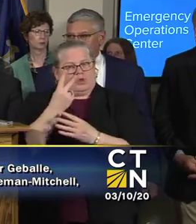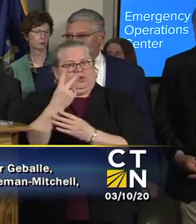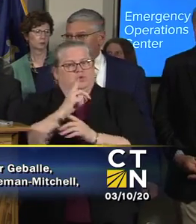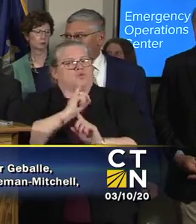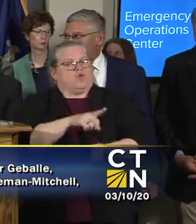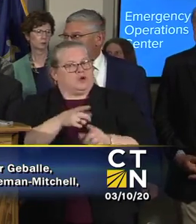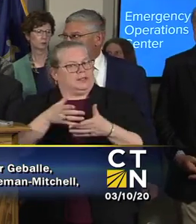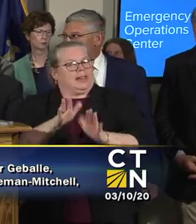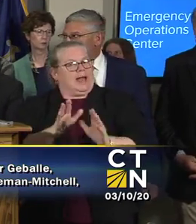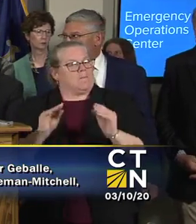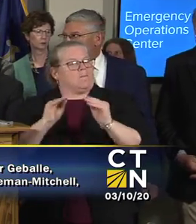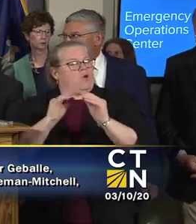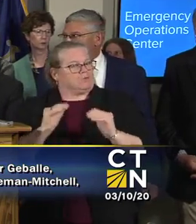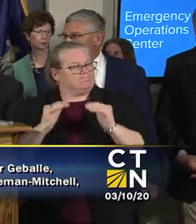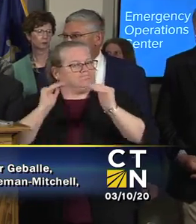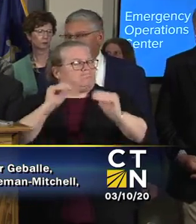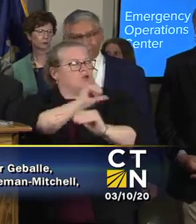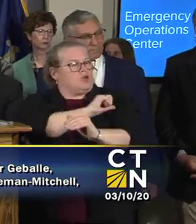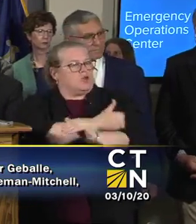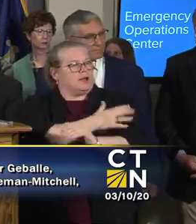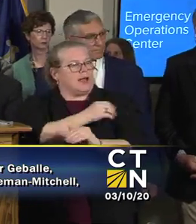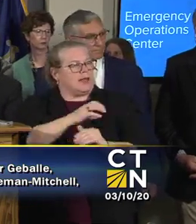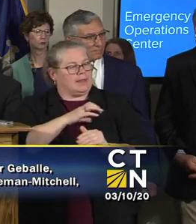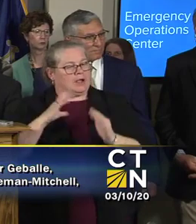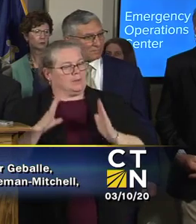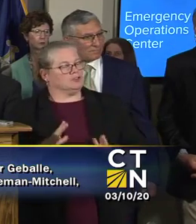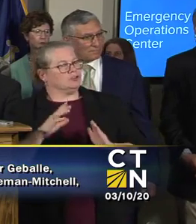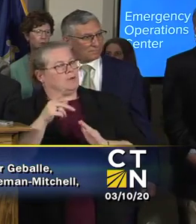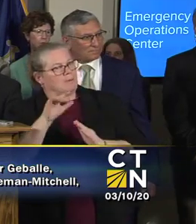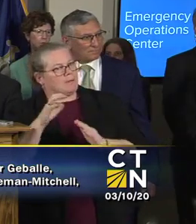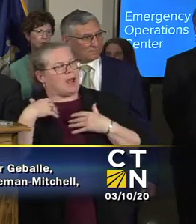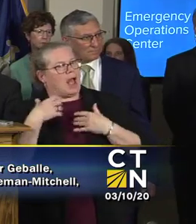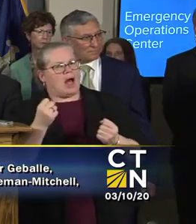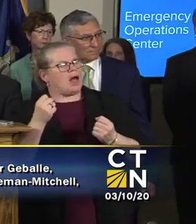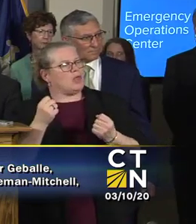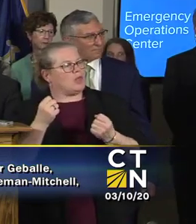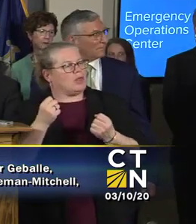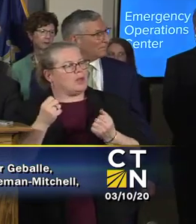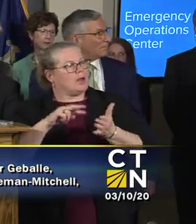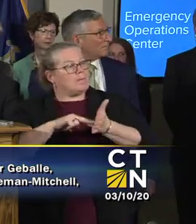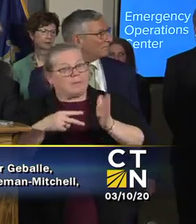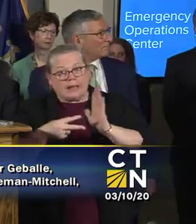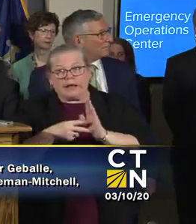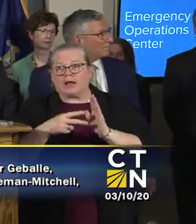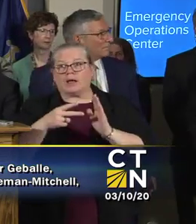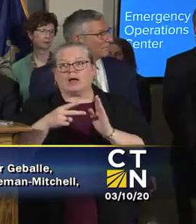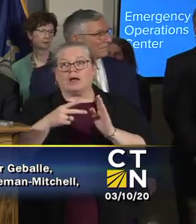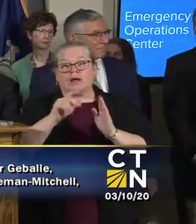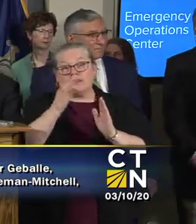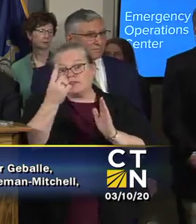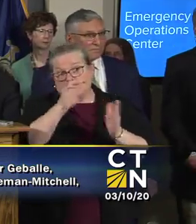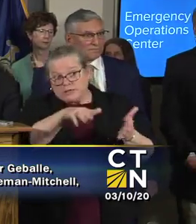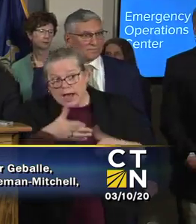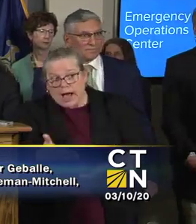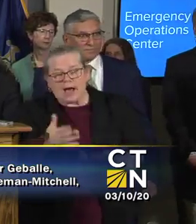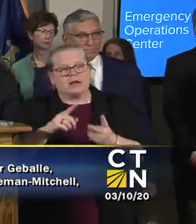Health? I mean, in terms of spread, a fatality,